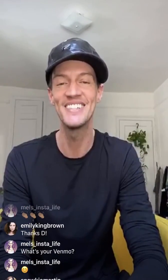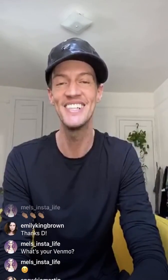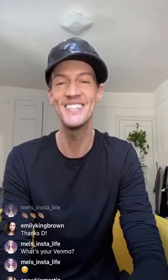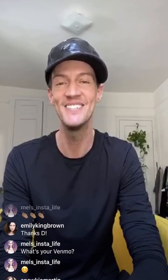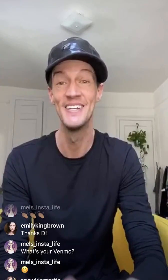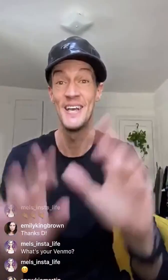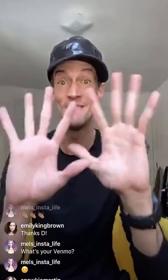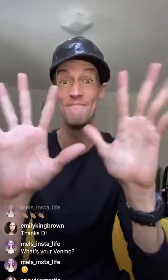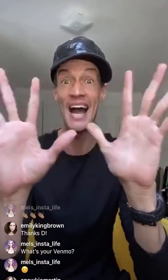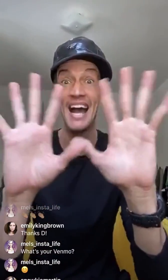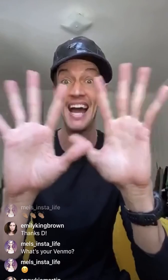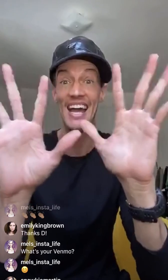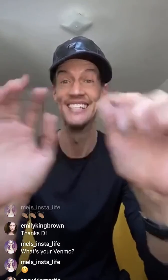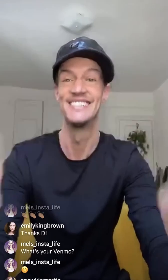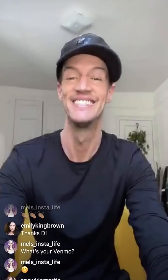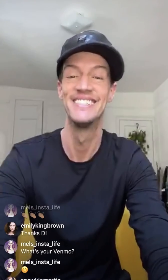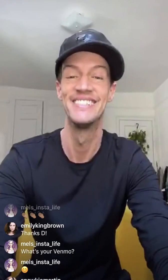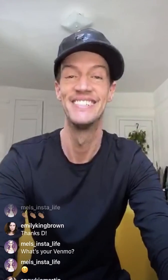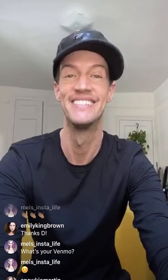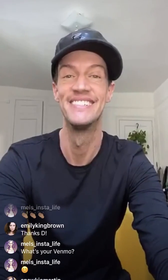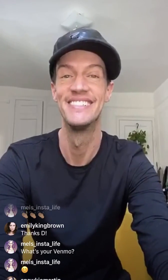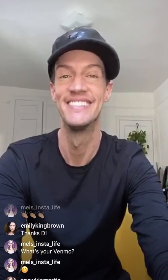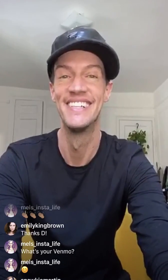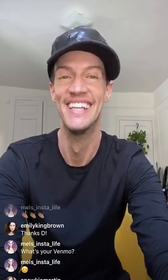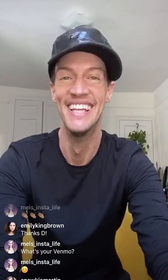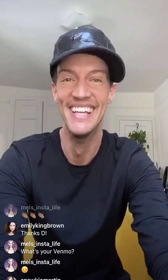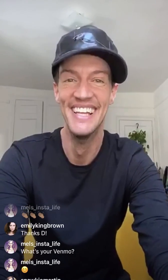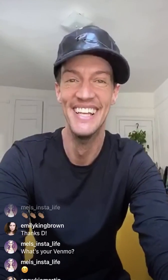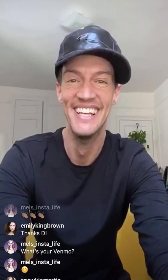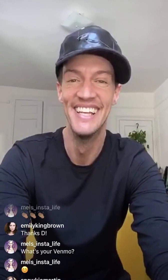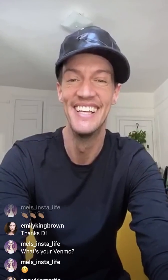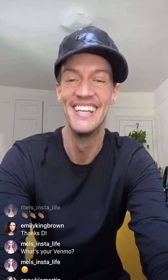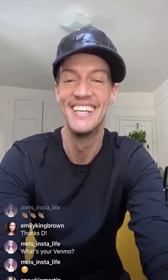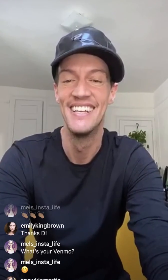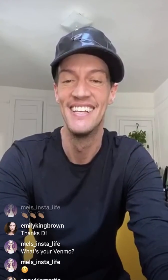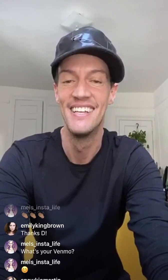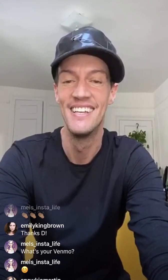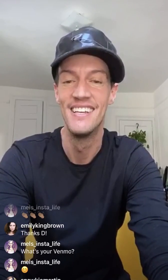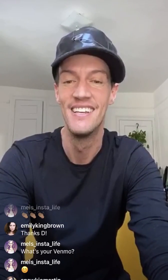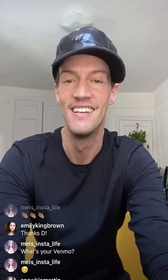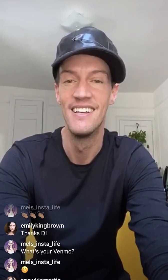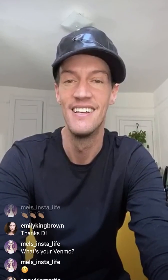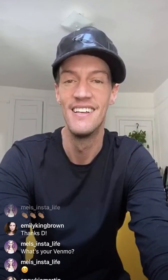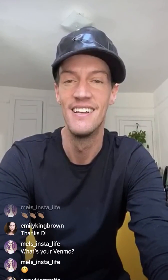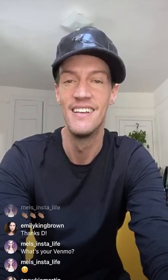face there. So I'm doing this just for fun, but if you wanted to send me smoothie money or a little money for lunch, that would be cool too.